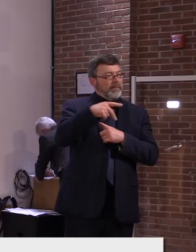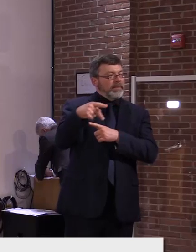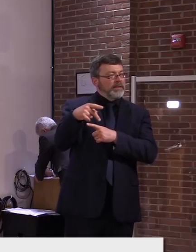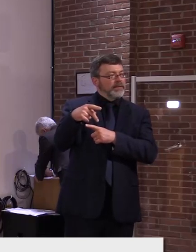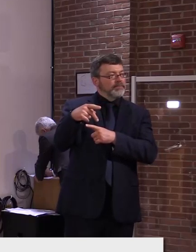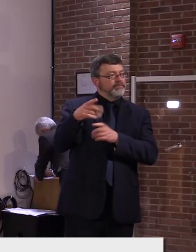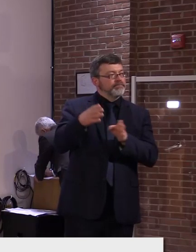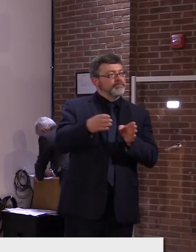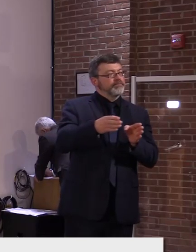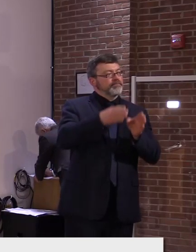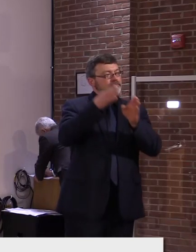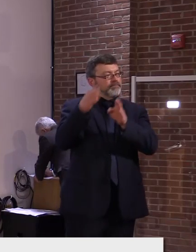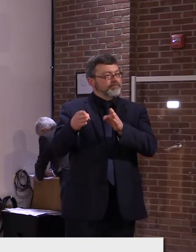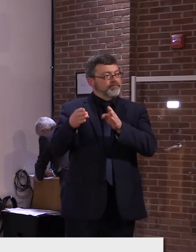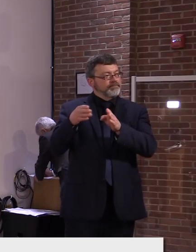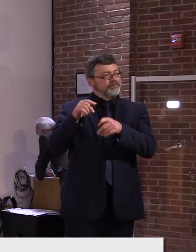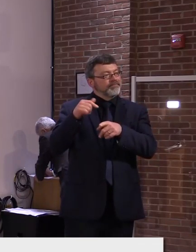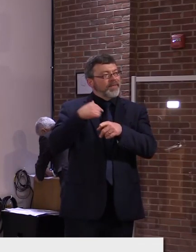unemployment